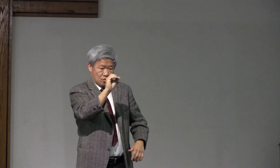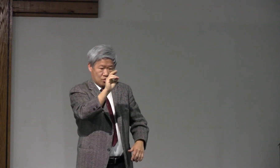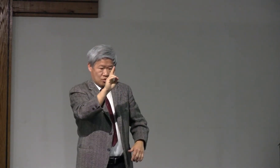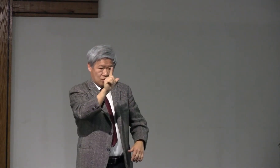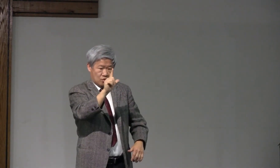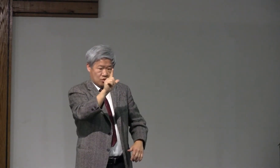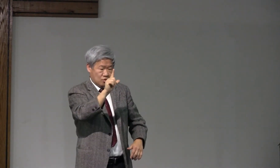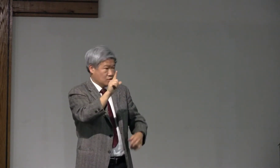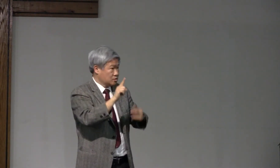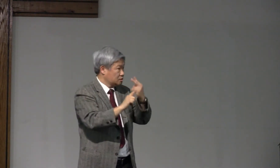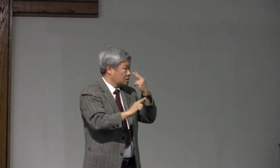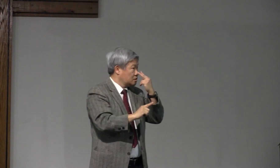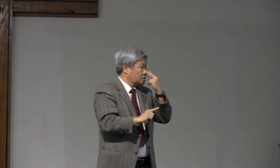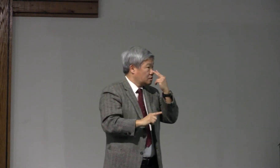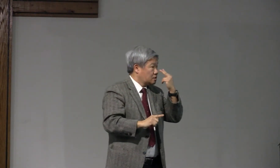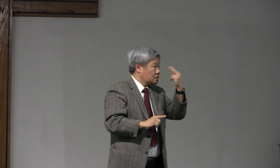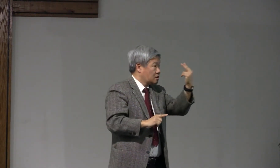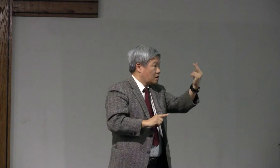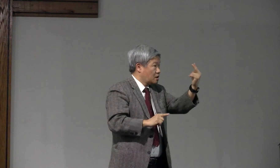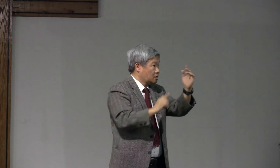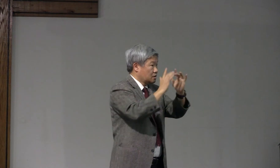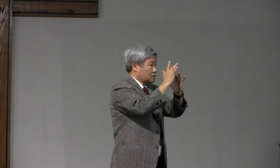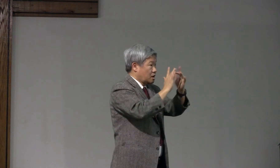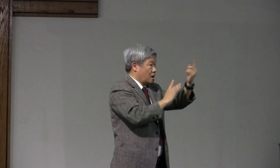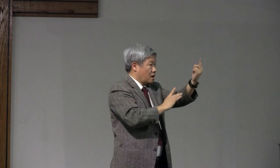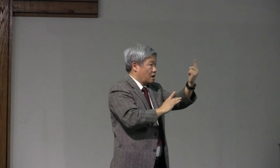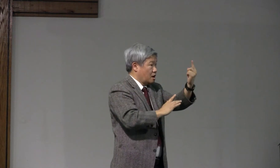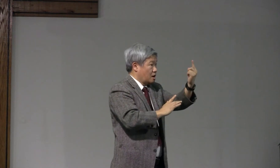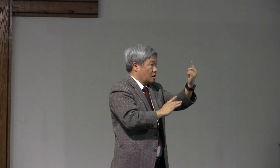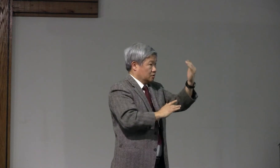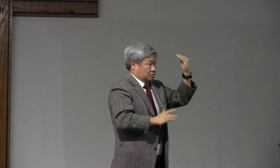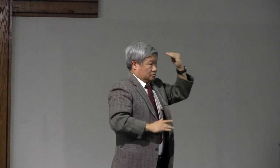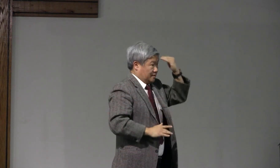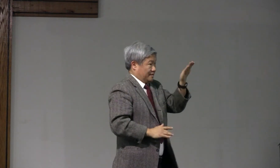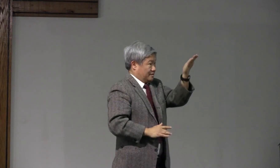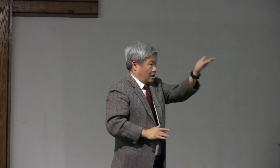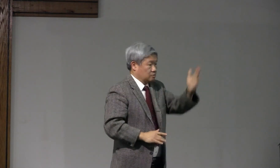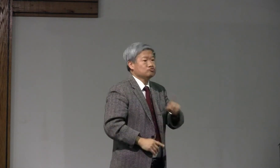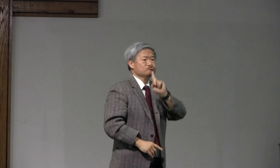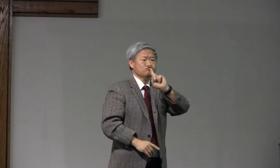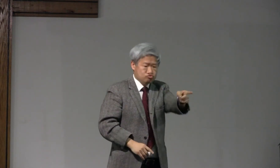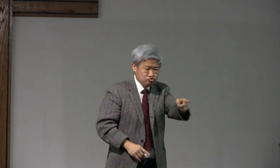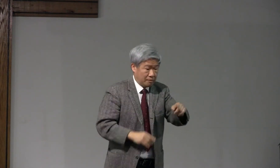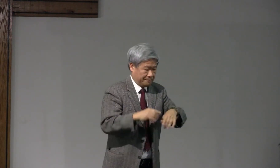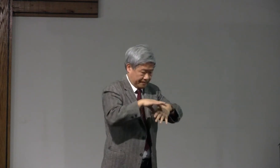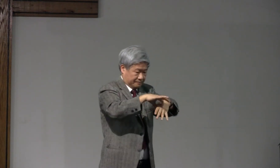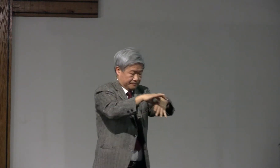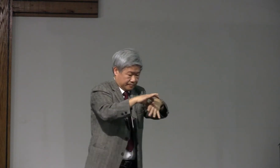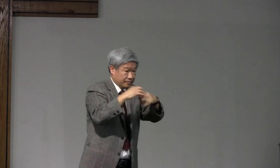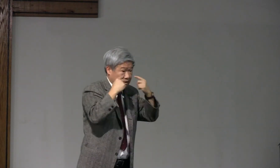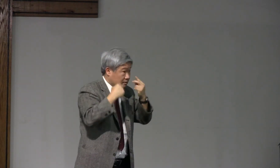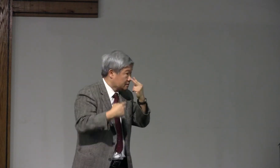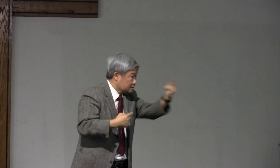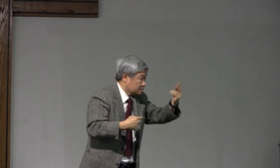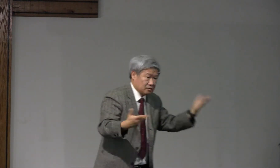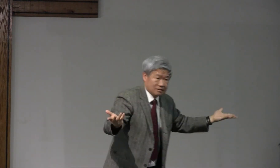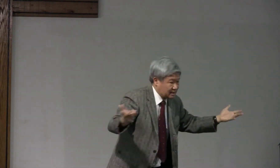You can't really see it, but your soul can see Jesus and know Jesus. Your